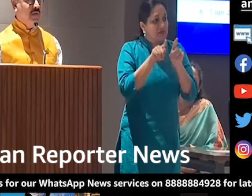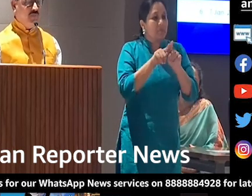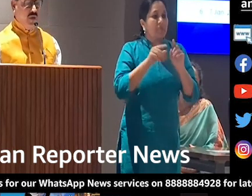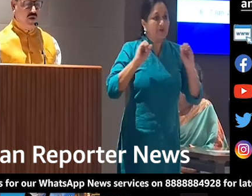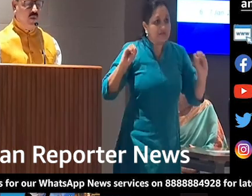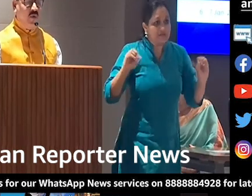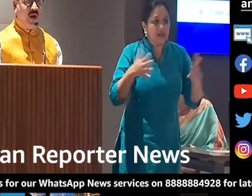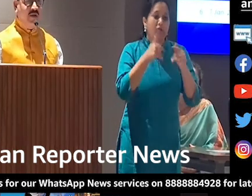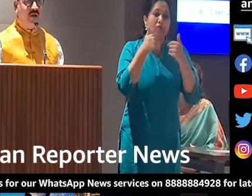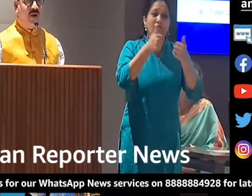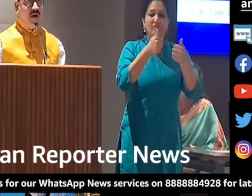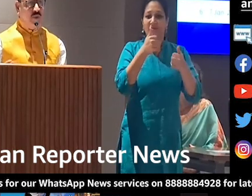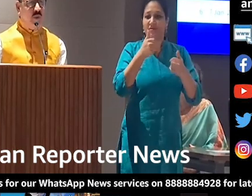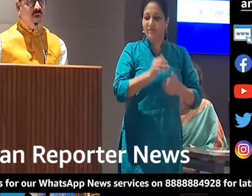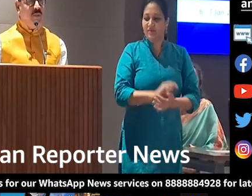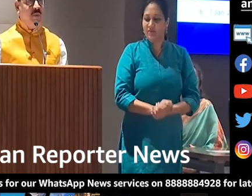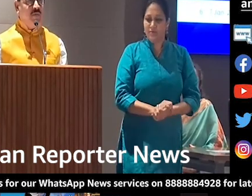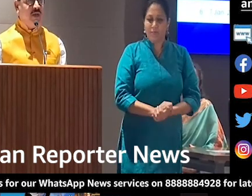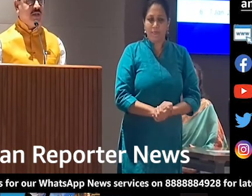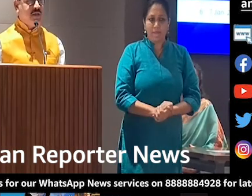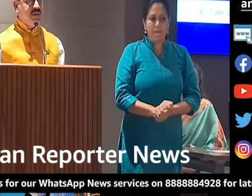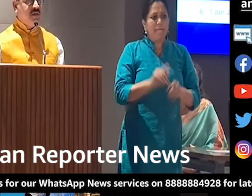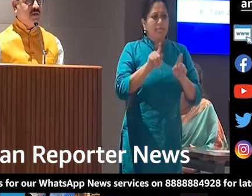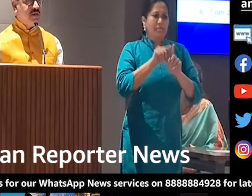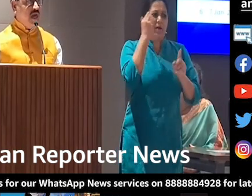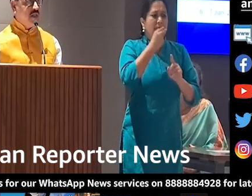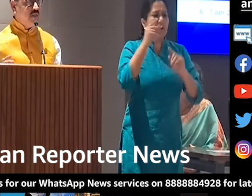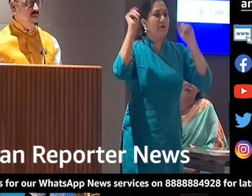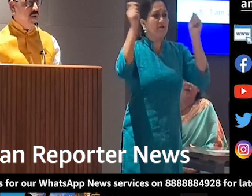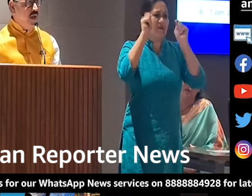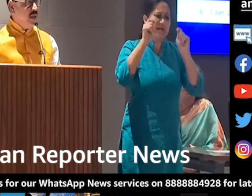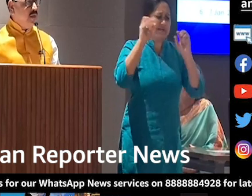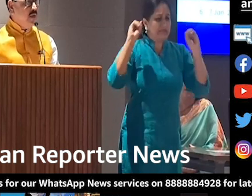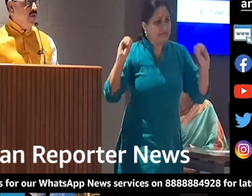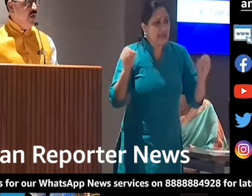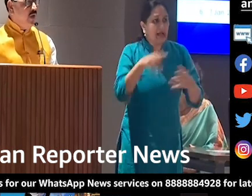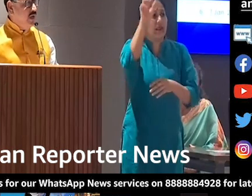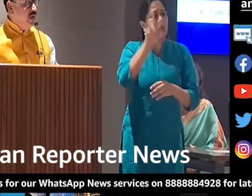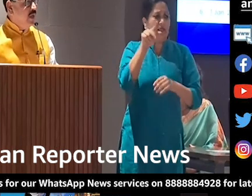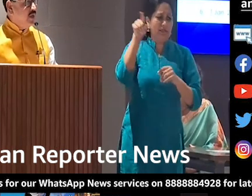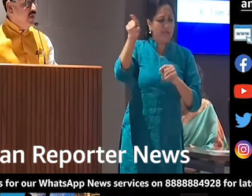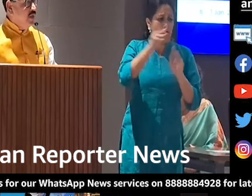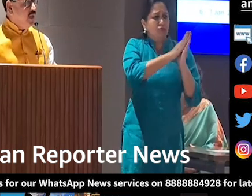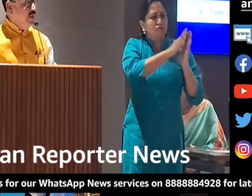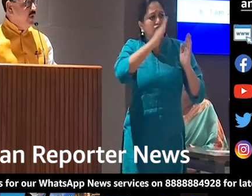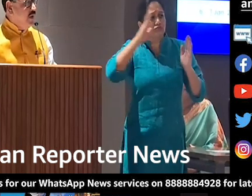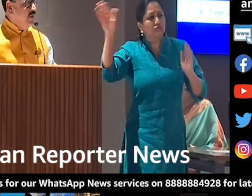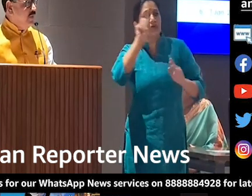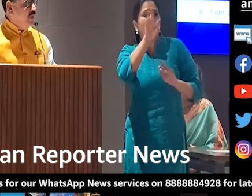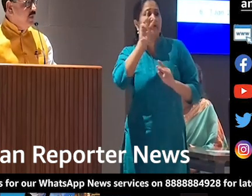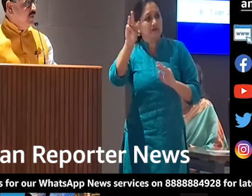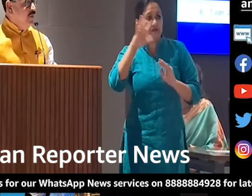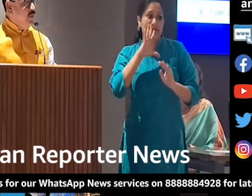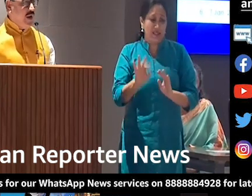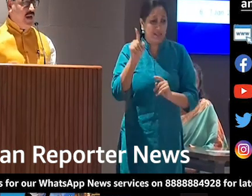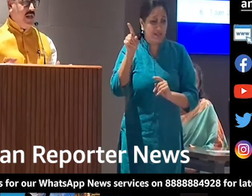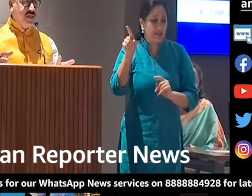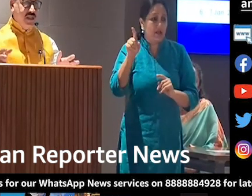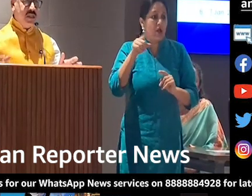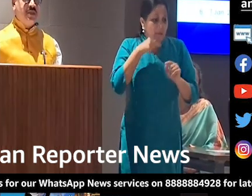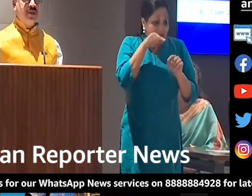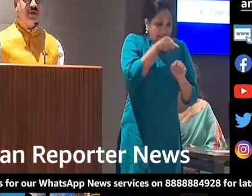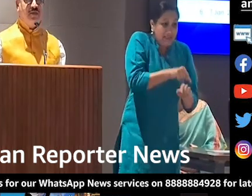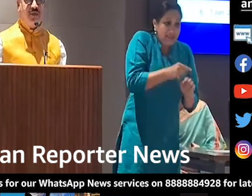here. You know why, though the Purple Fest starts from 8th January till 13th January, we have